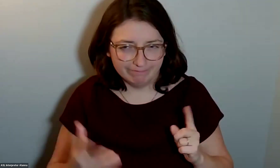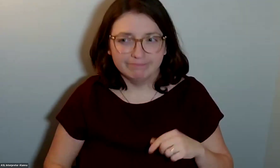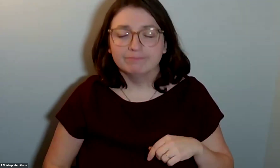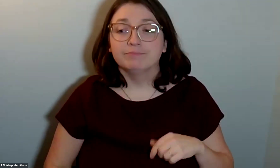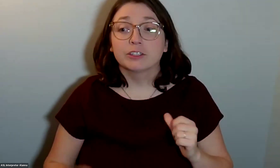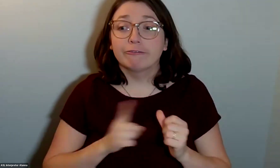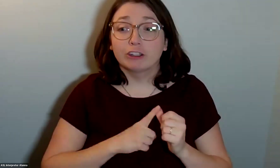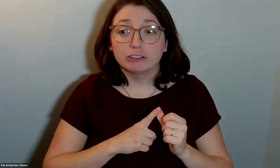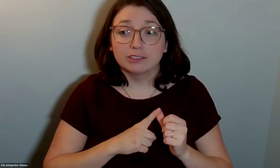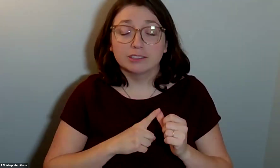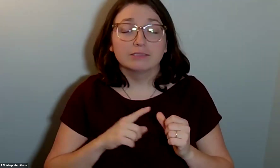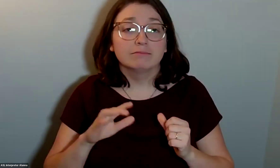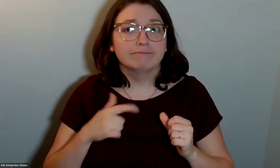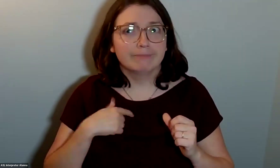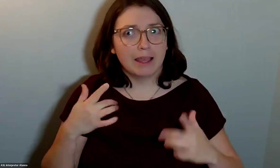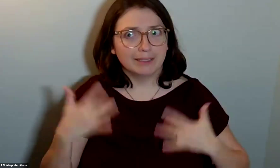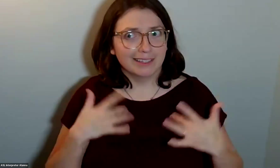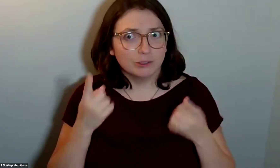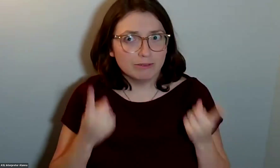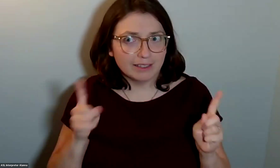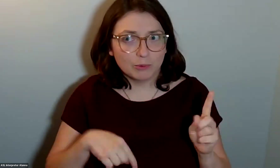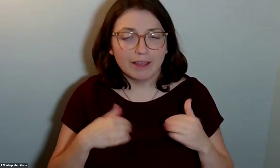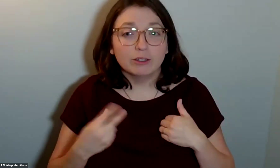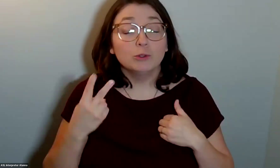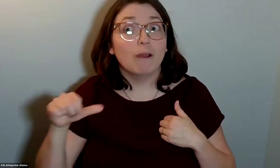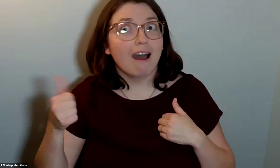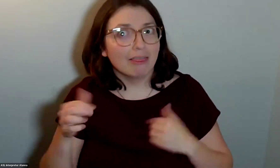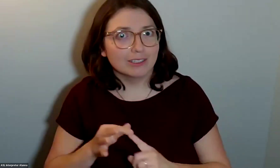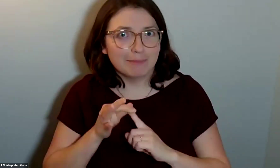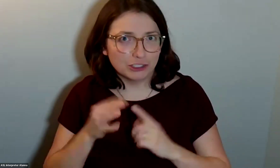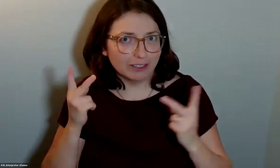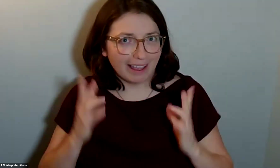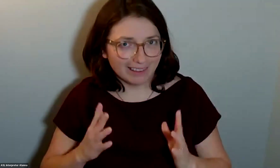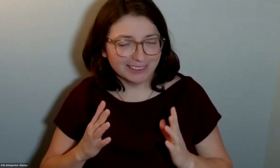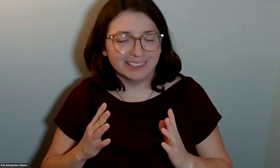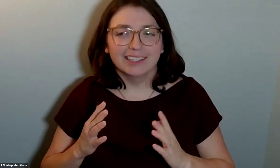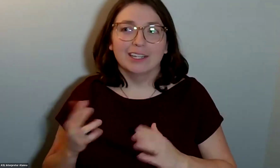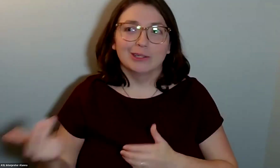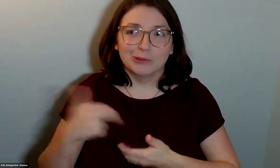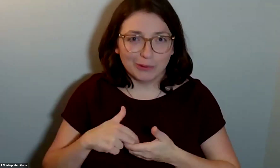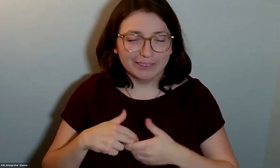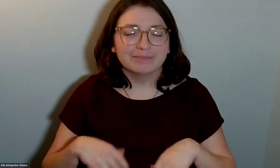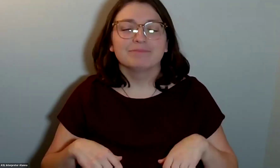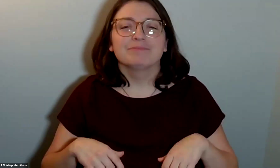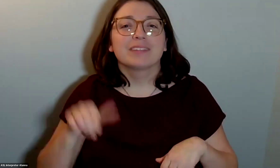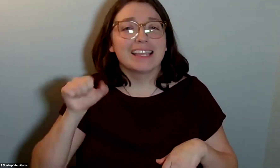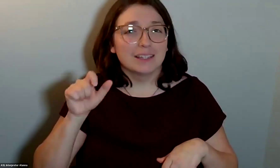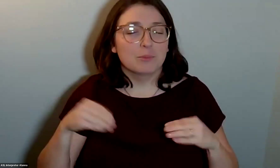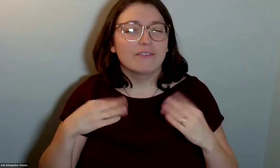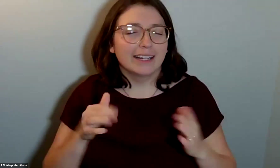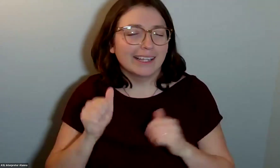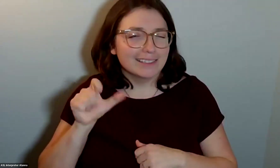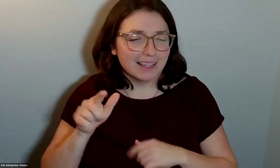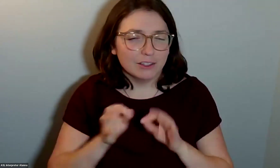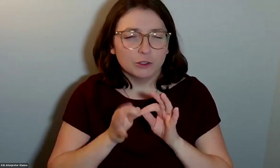First off, I'm excited to announce that we have two other special guests with us tonight, providing ASL interpretation services